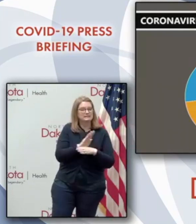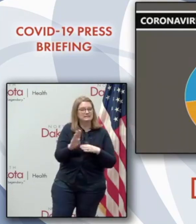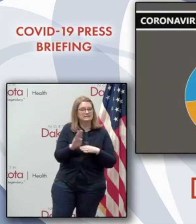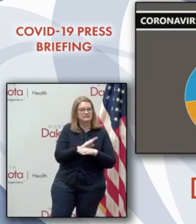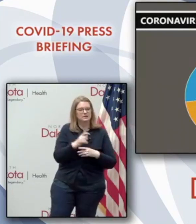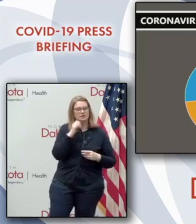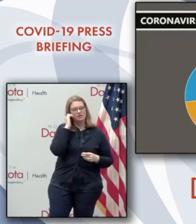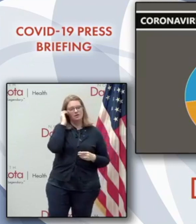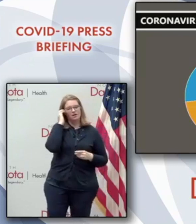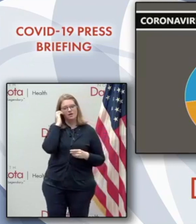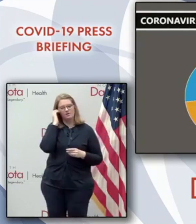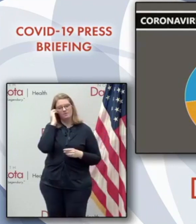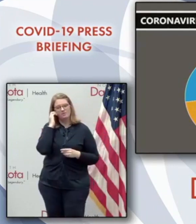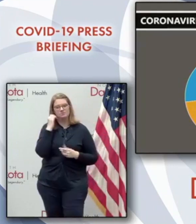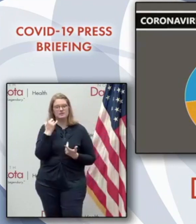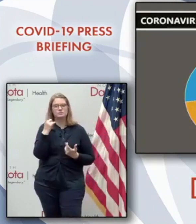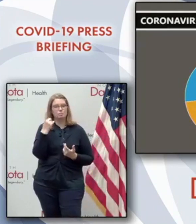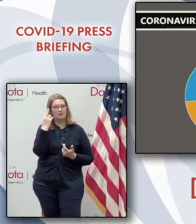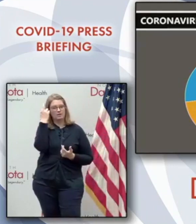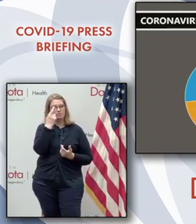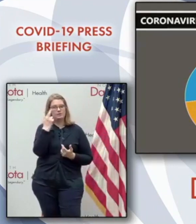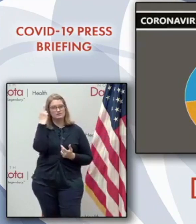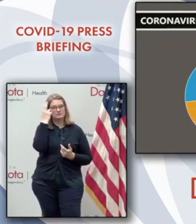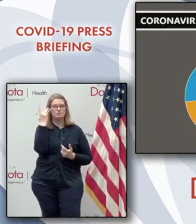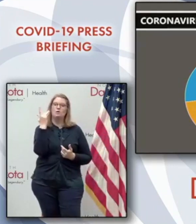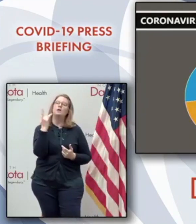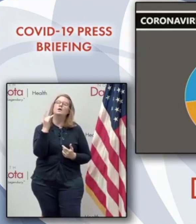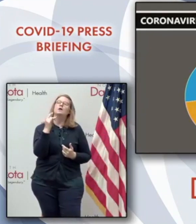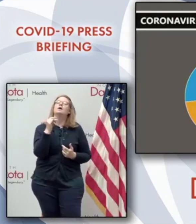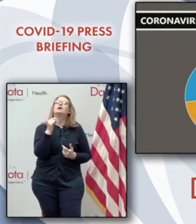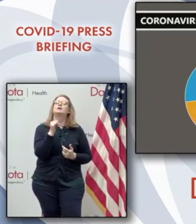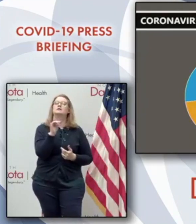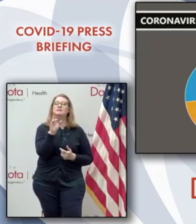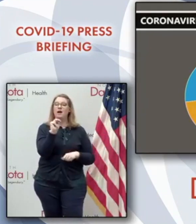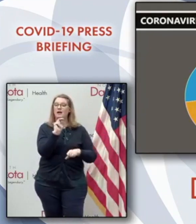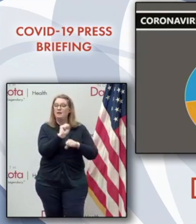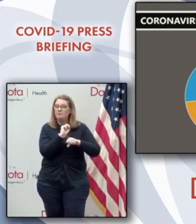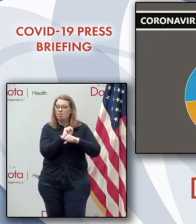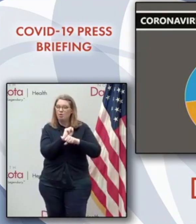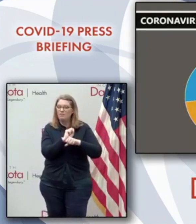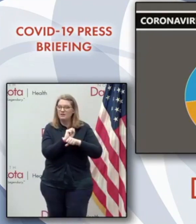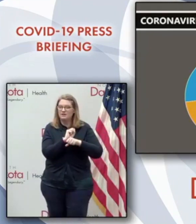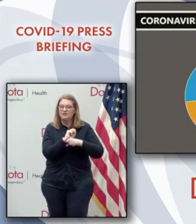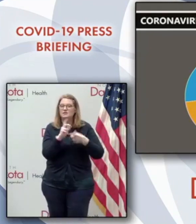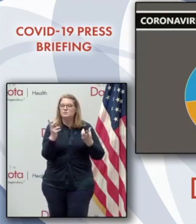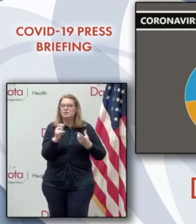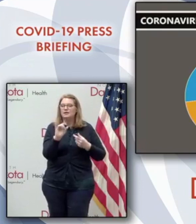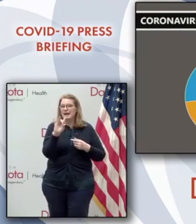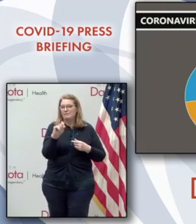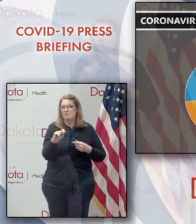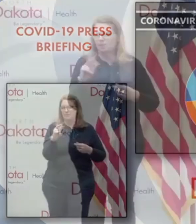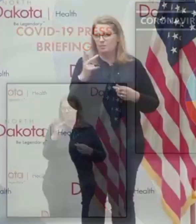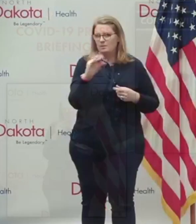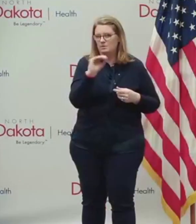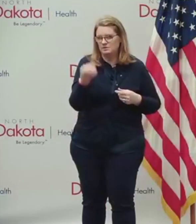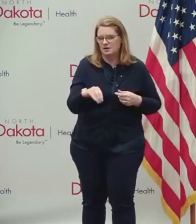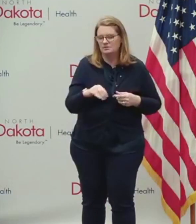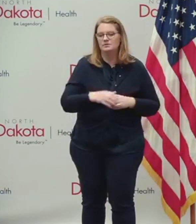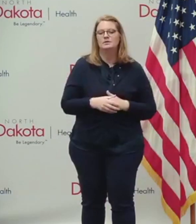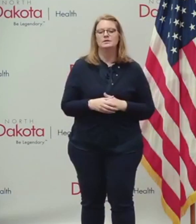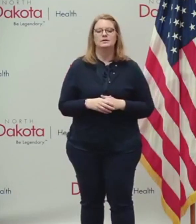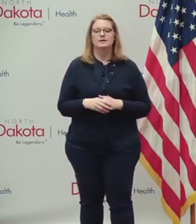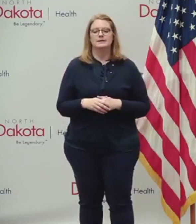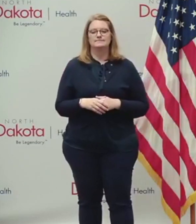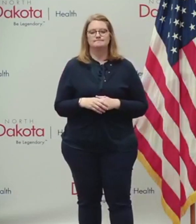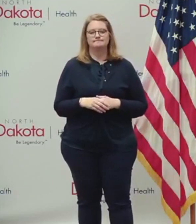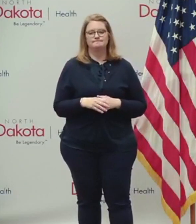reasons, when you look at that chart, it's one of the reasons why our unemployment is at 3.8%. So with that, again, I'd conclude